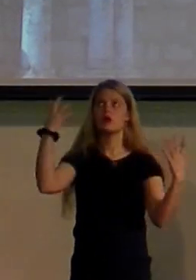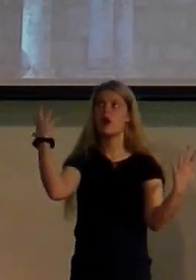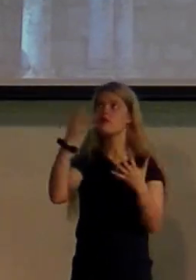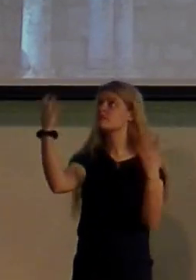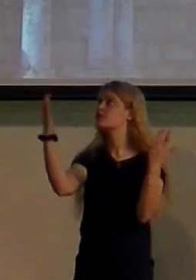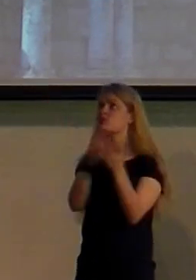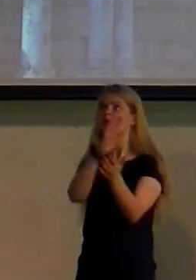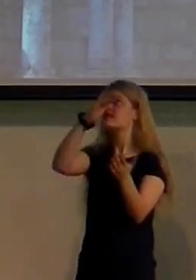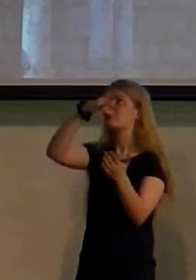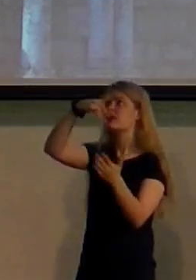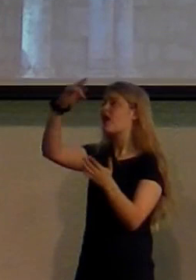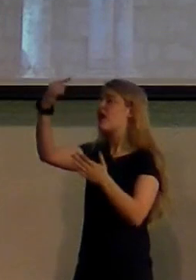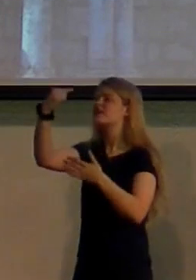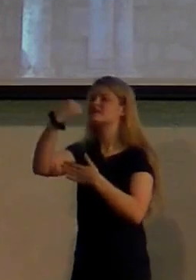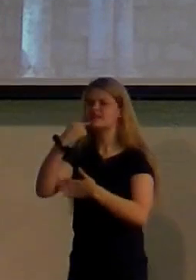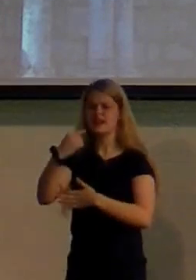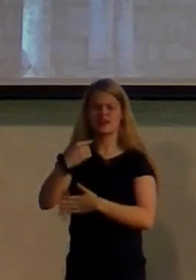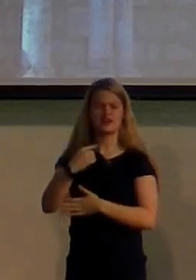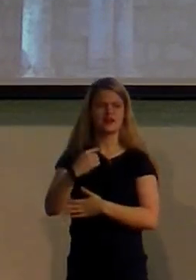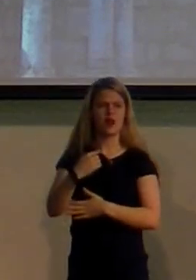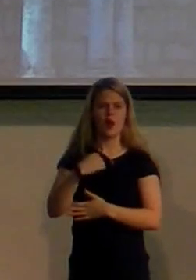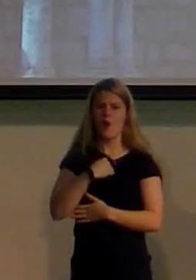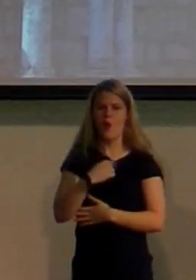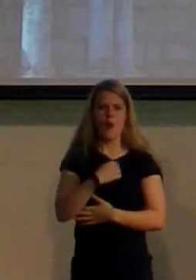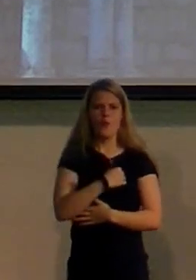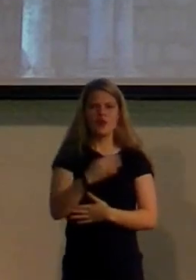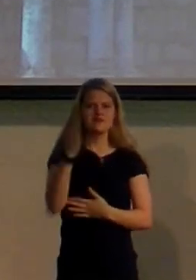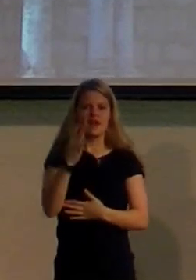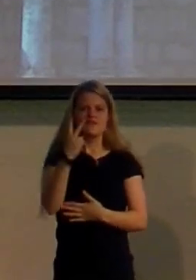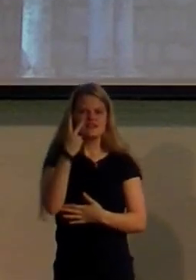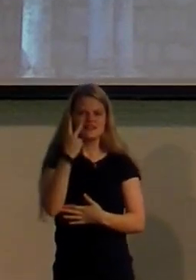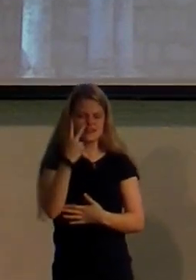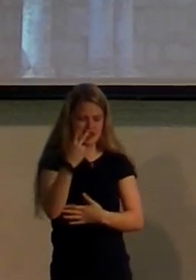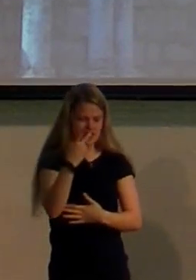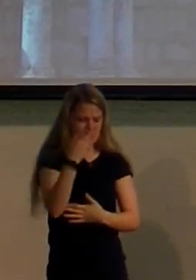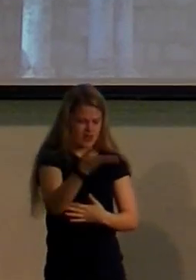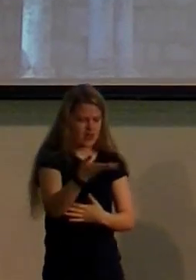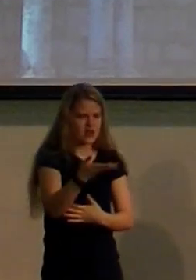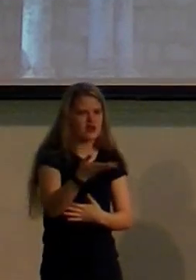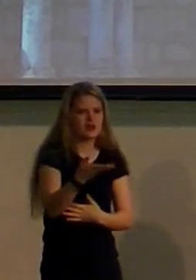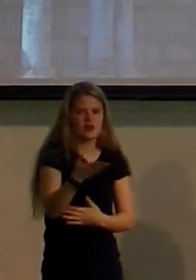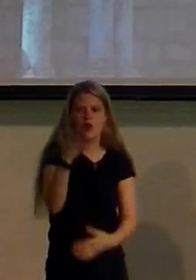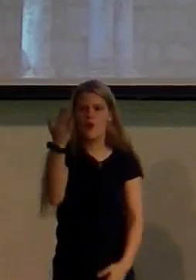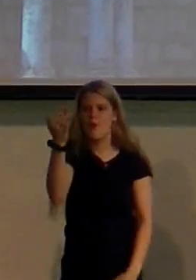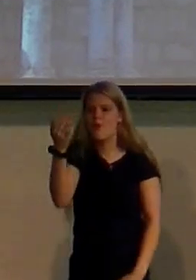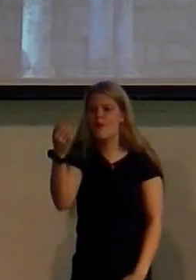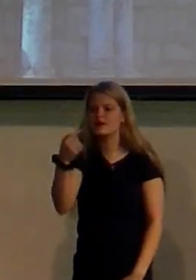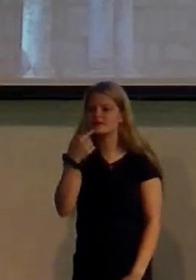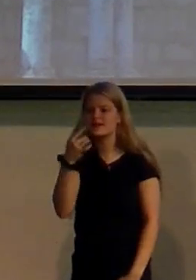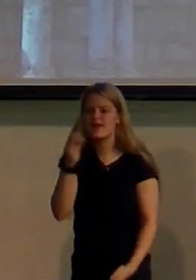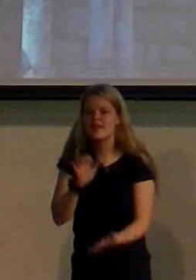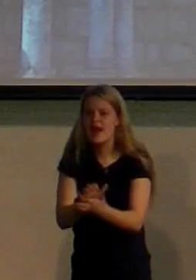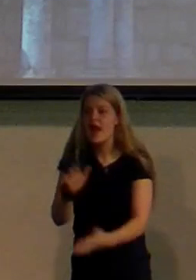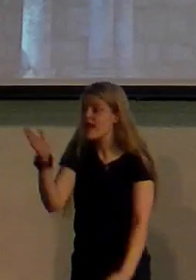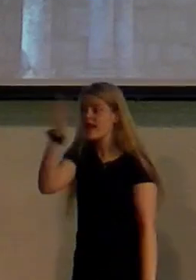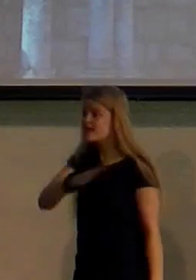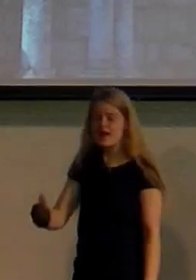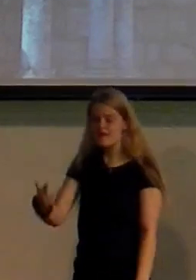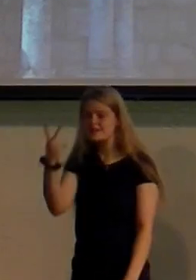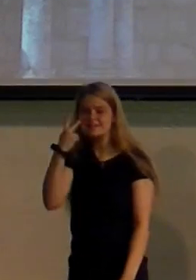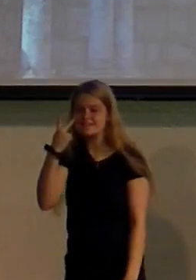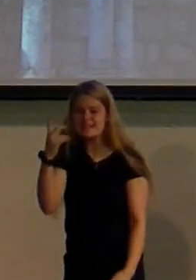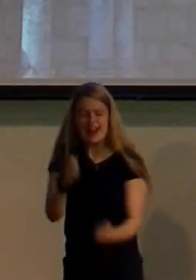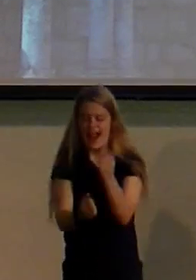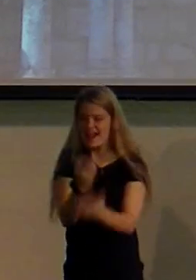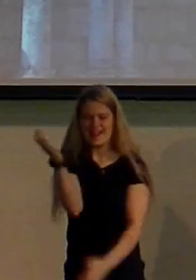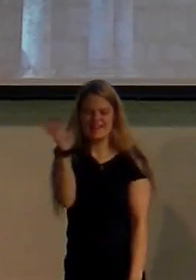God. And they were saying, we've never seen anything like this. You know why they said that? They'd never seen anything like